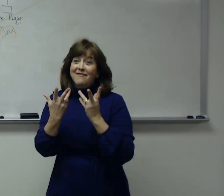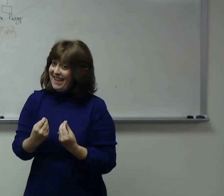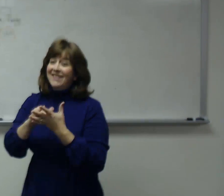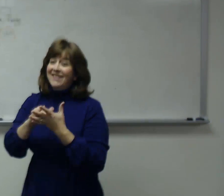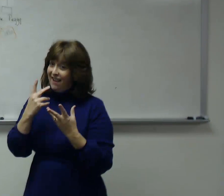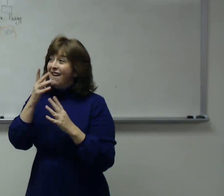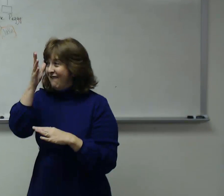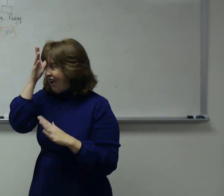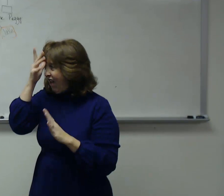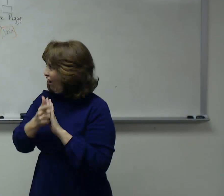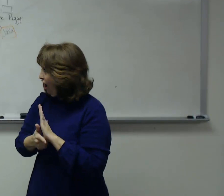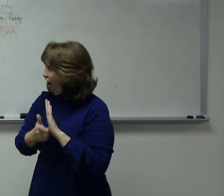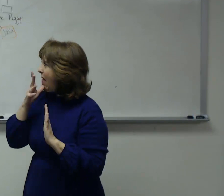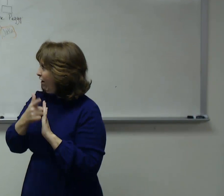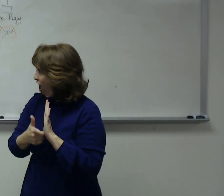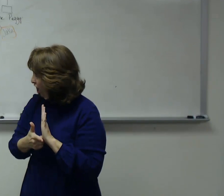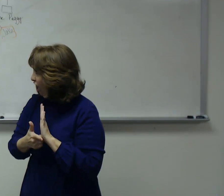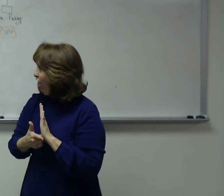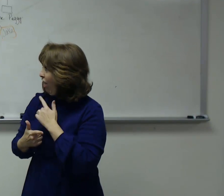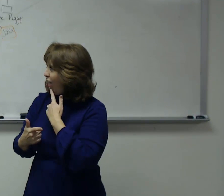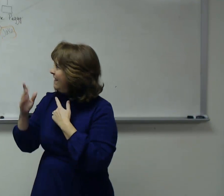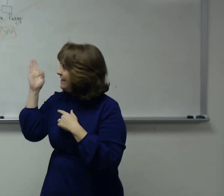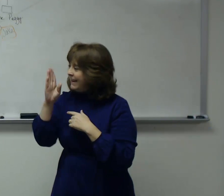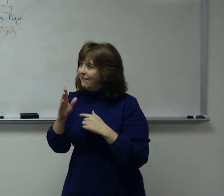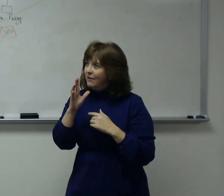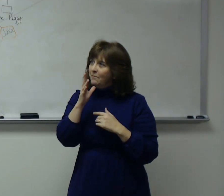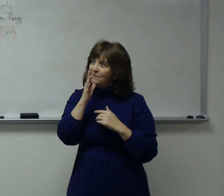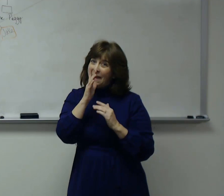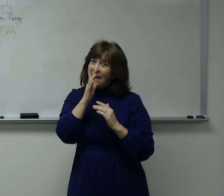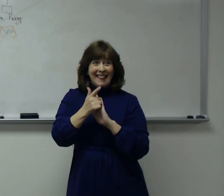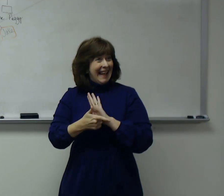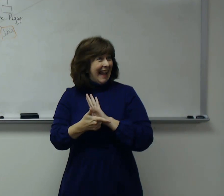That's like it's just bad. never.